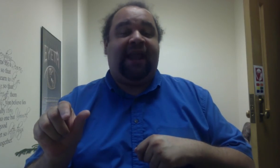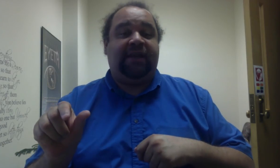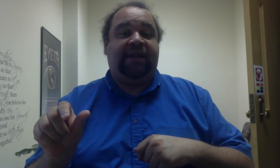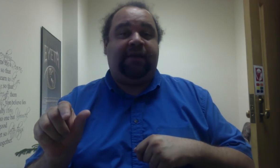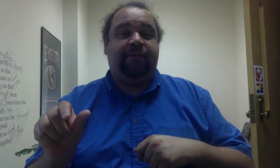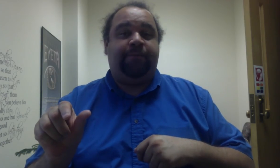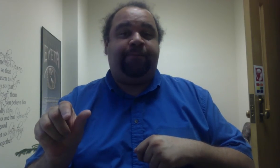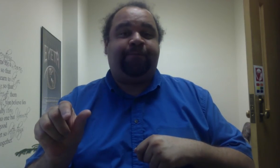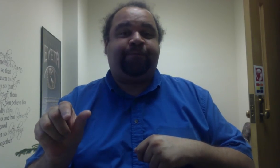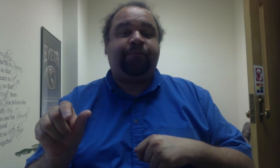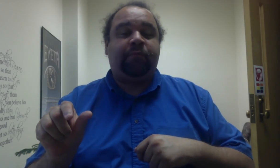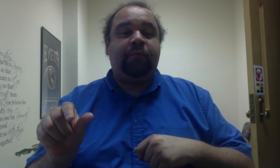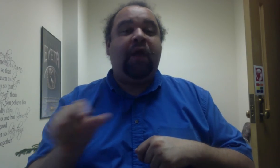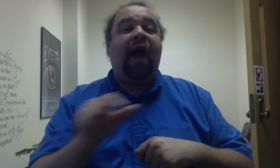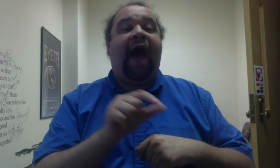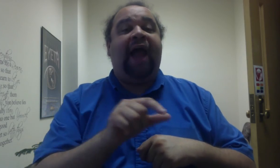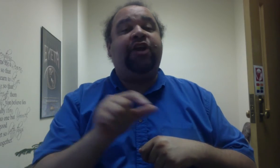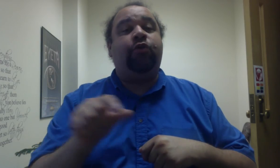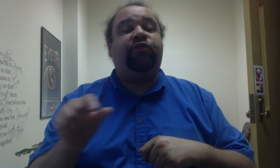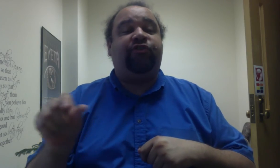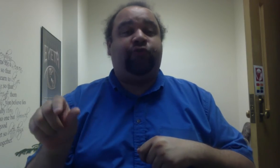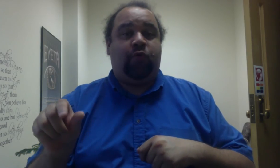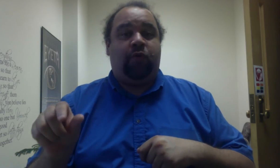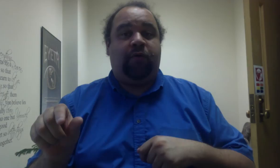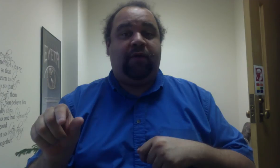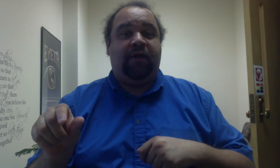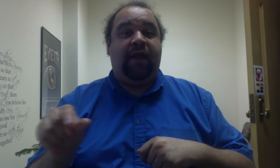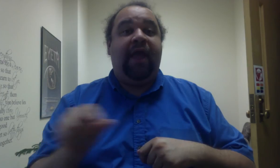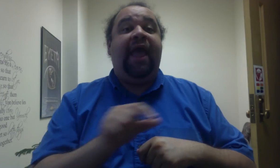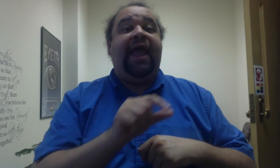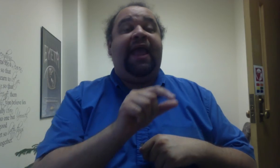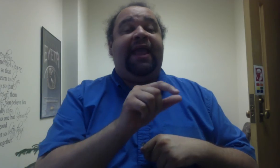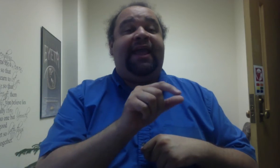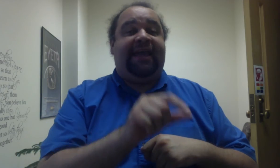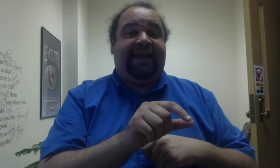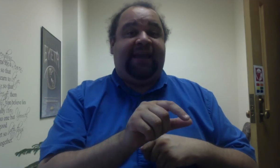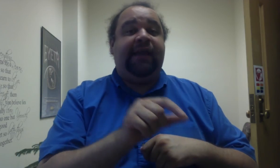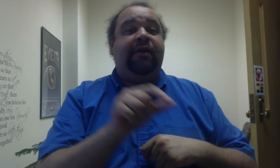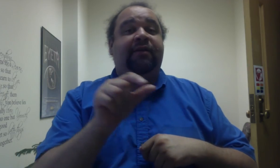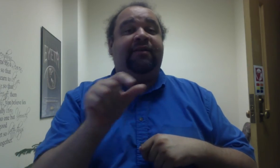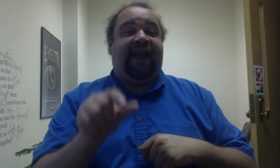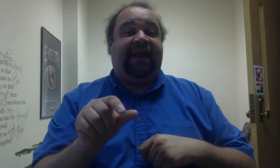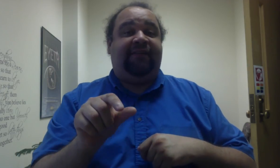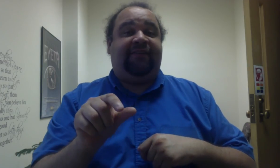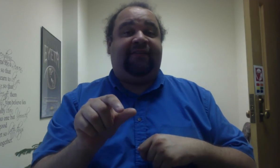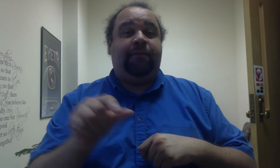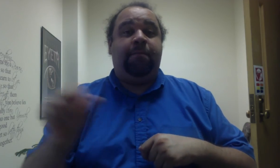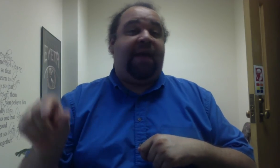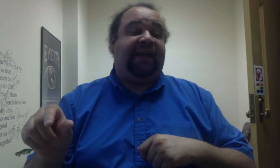candy. I go to school. He dates